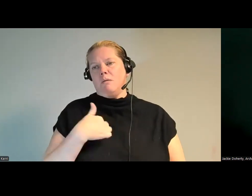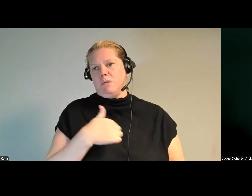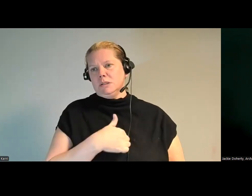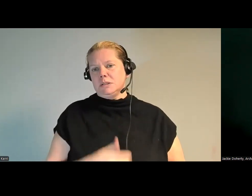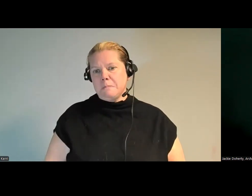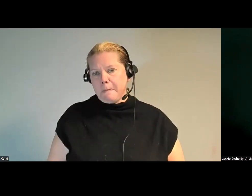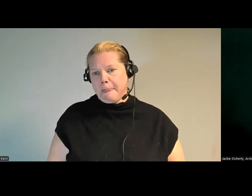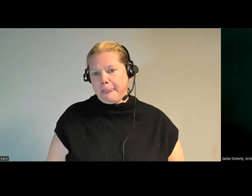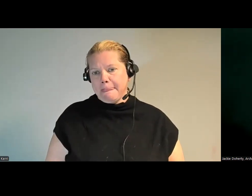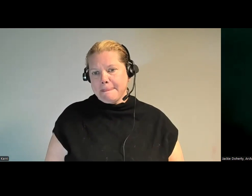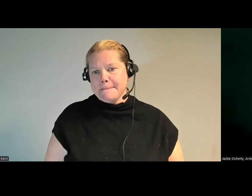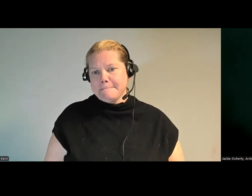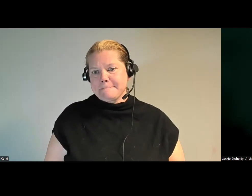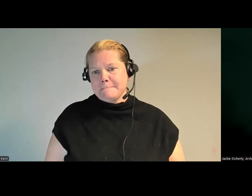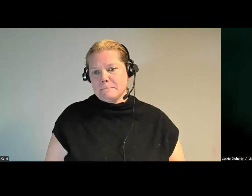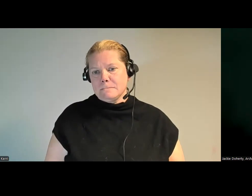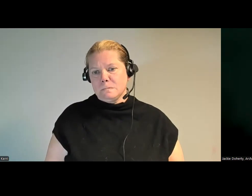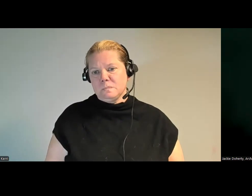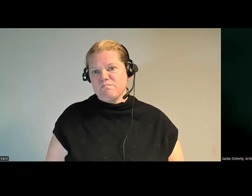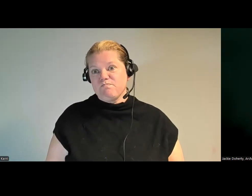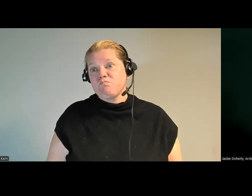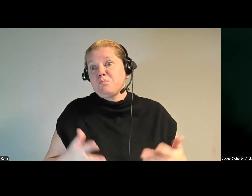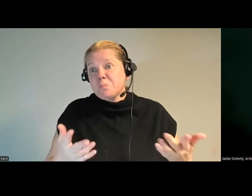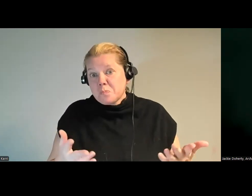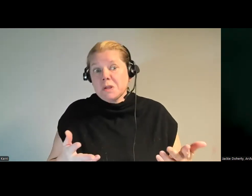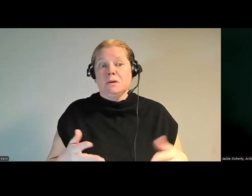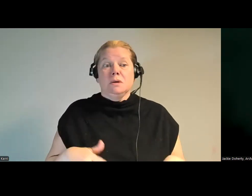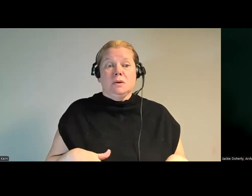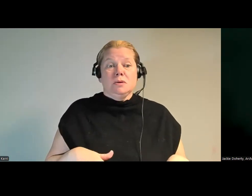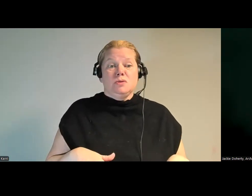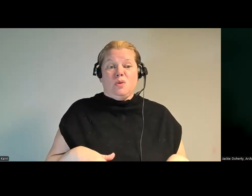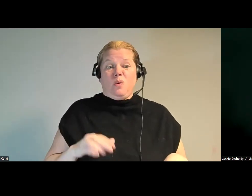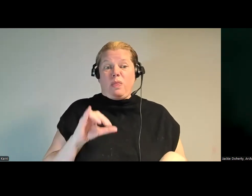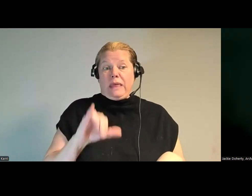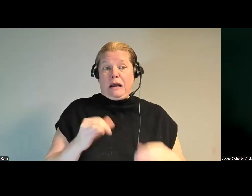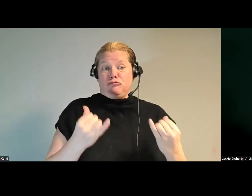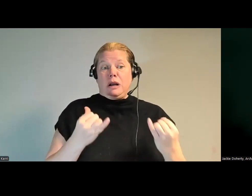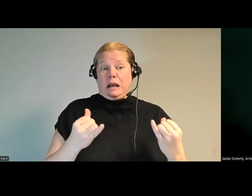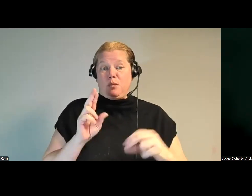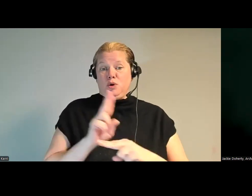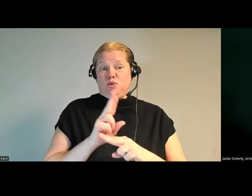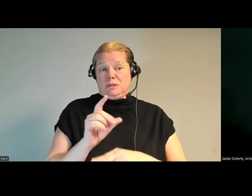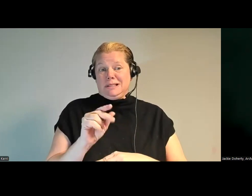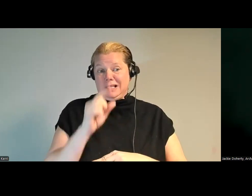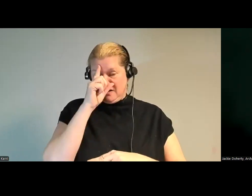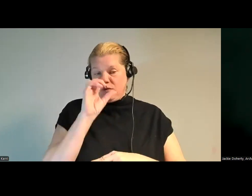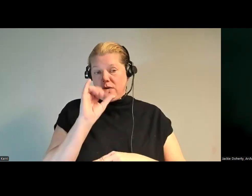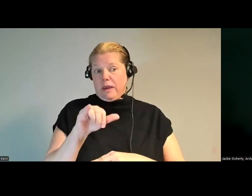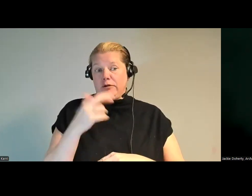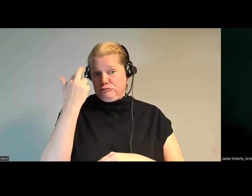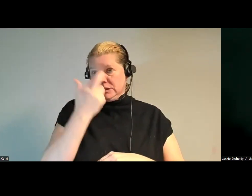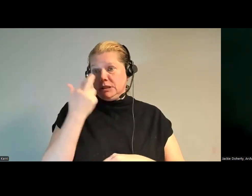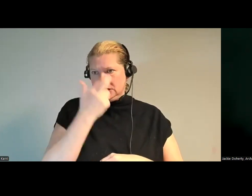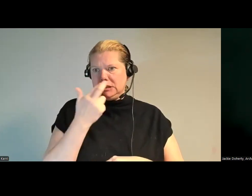it's really kind of that's a snapshot of where we are in progress. I think the data has been